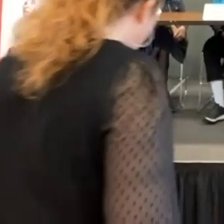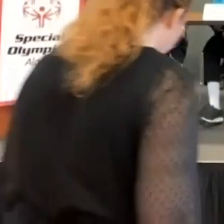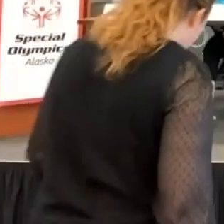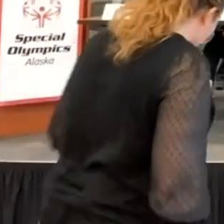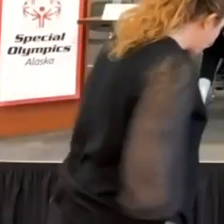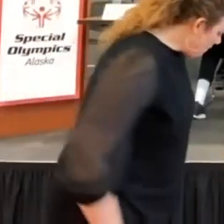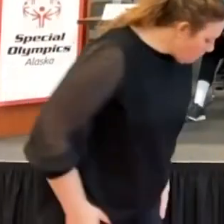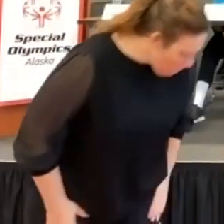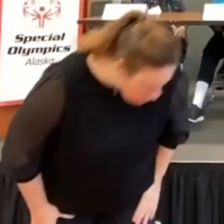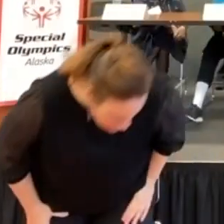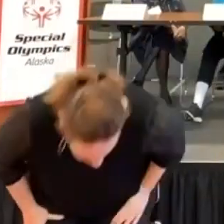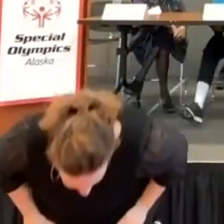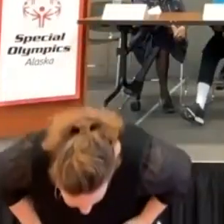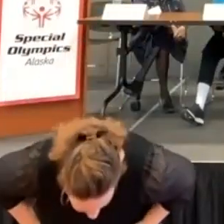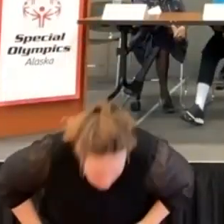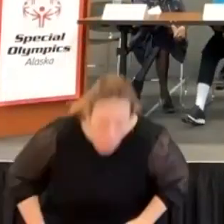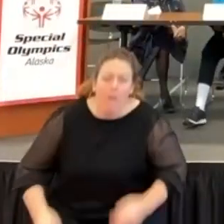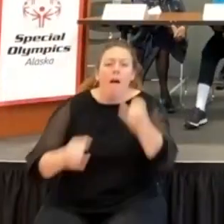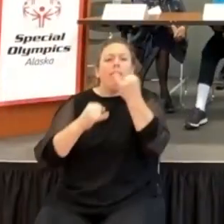I guess lastly, I'd like to see